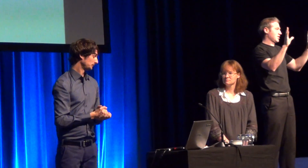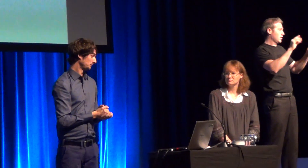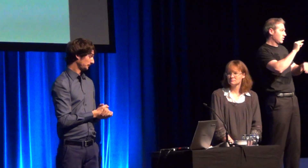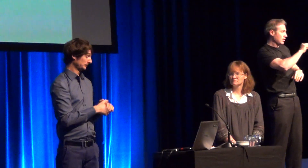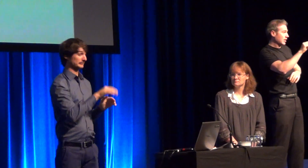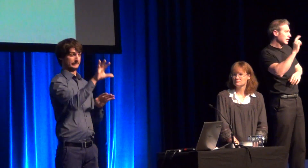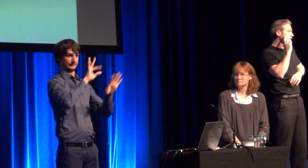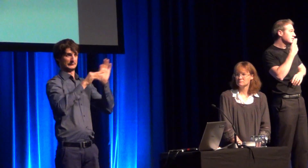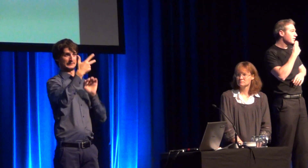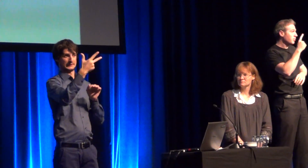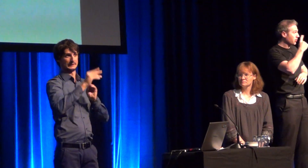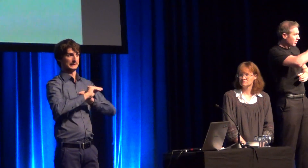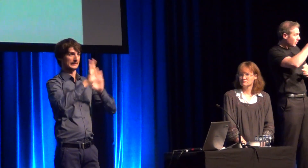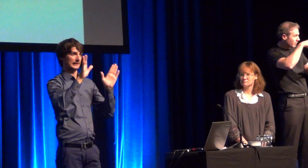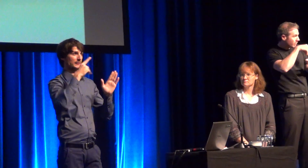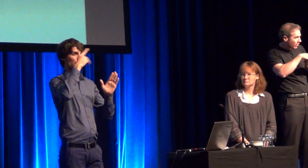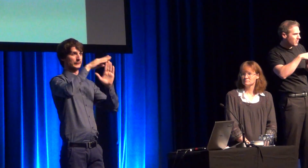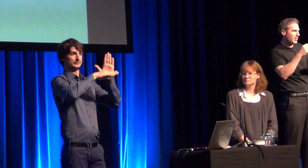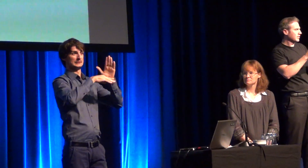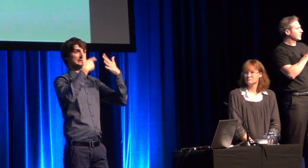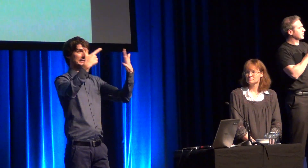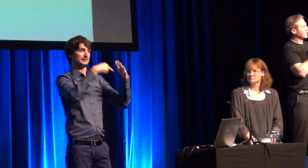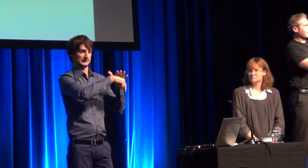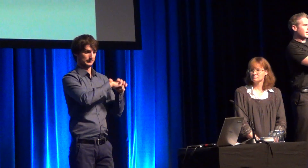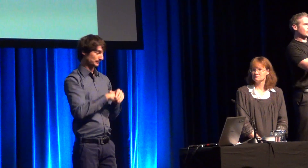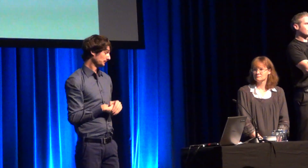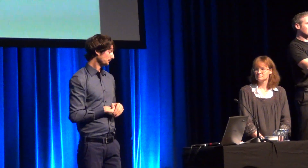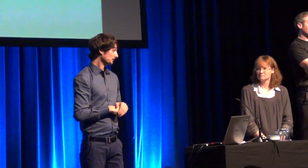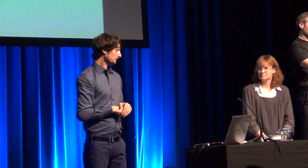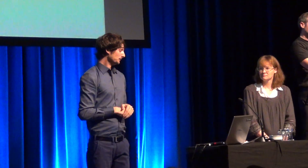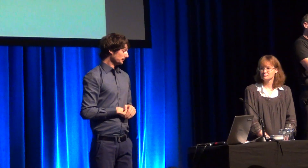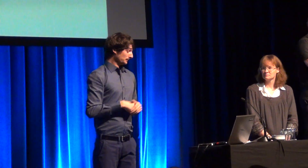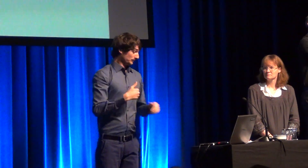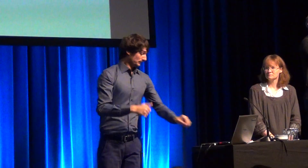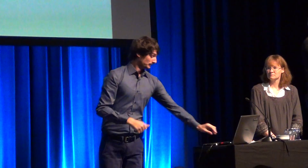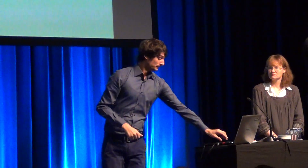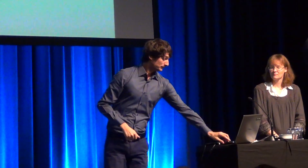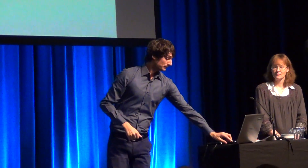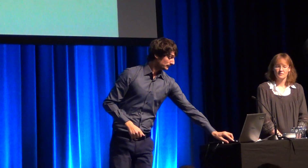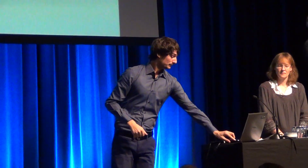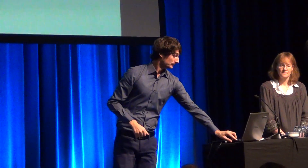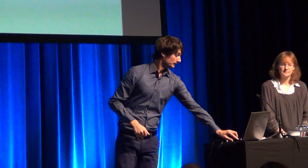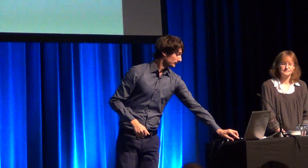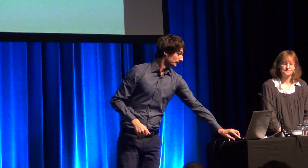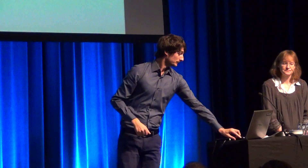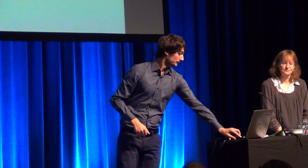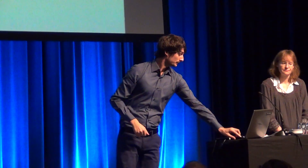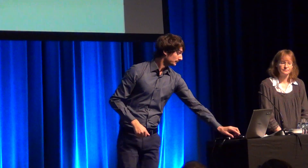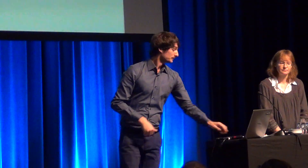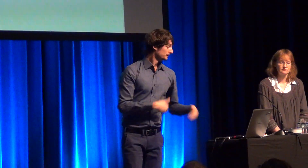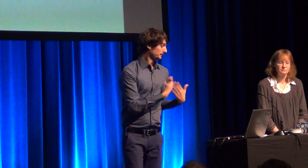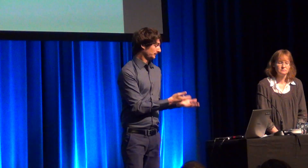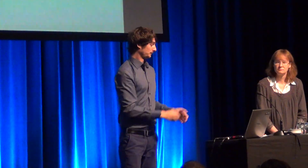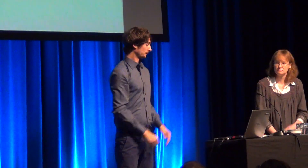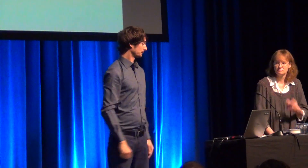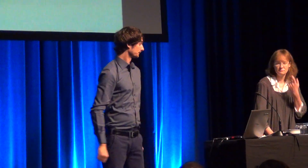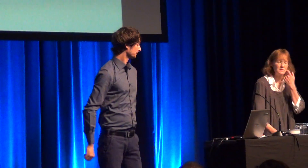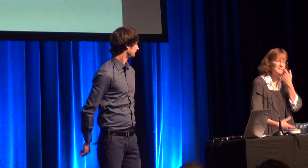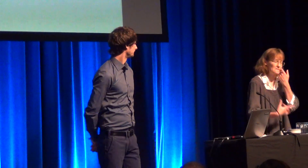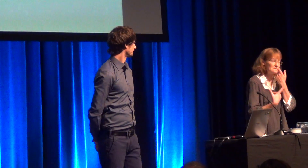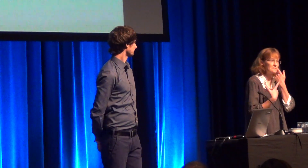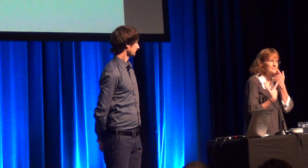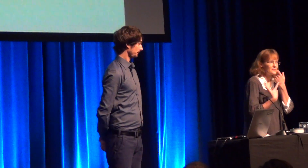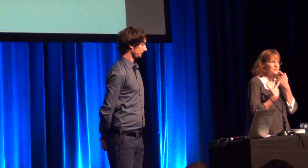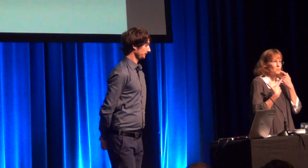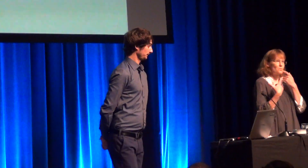and they work in a collaborative basis and in a supported way. So that's just some examples of the content